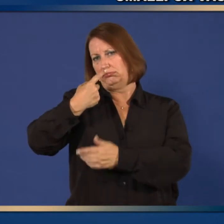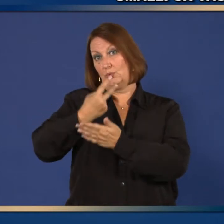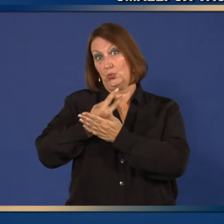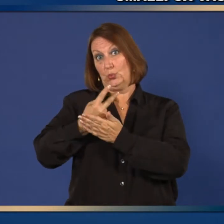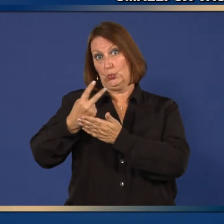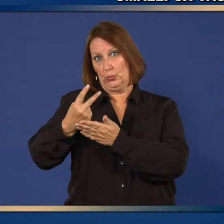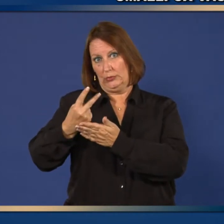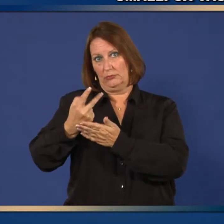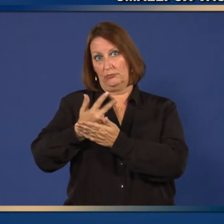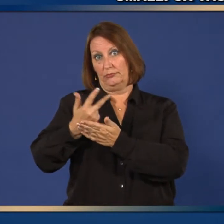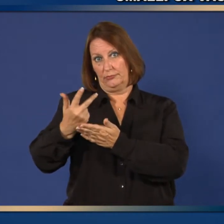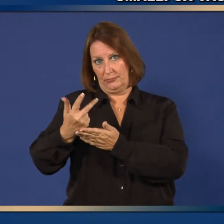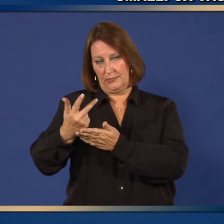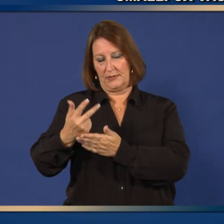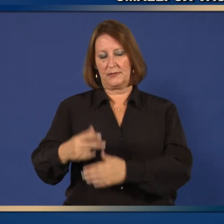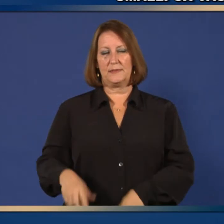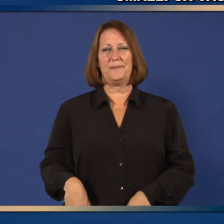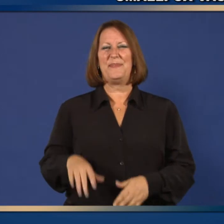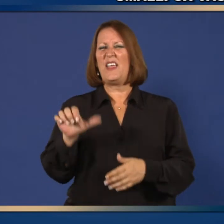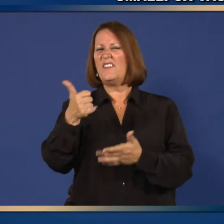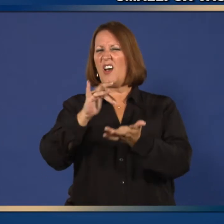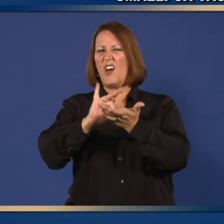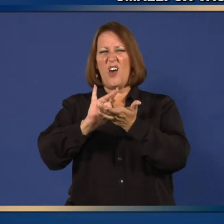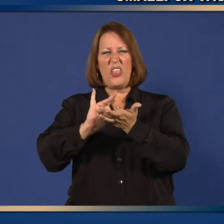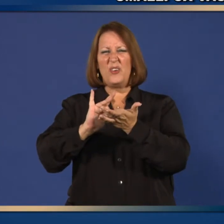some drugs for autoimmune disease,